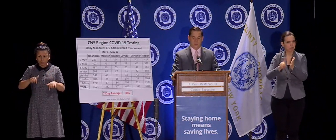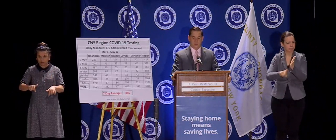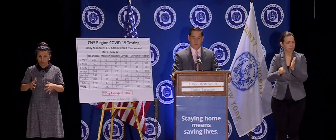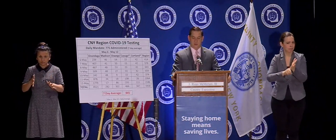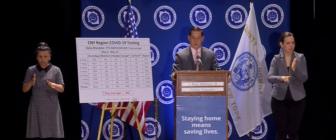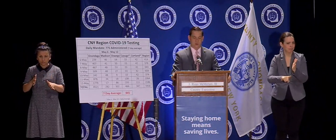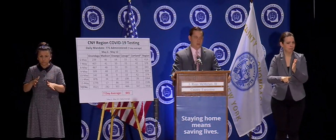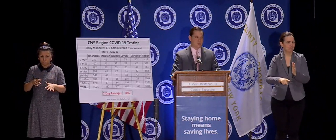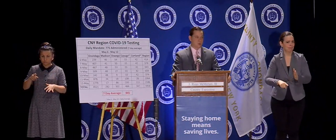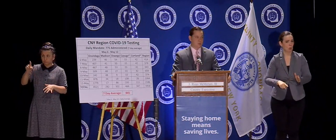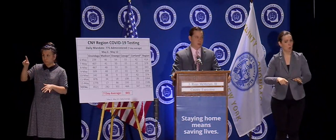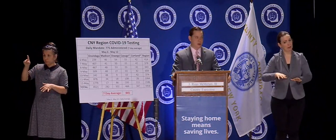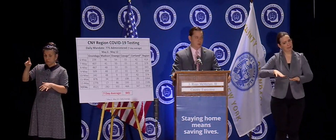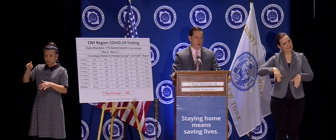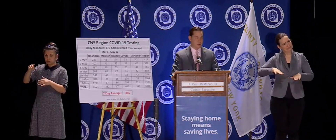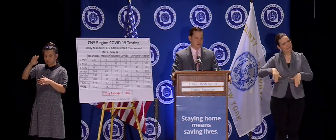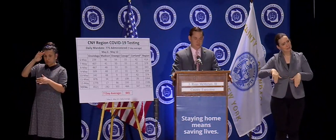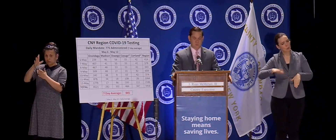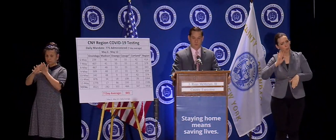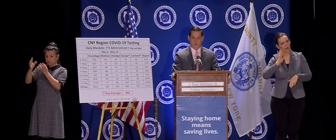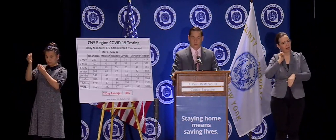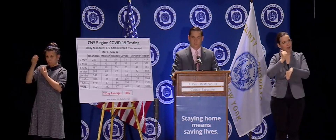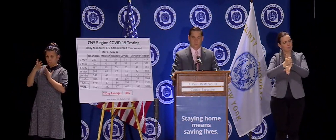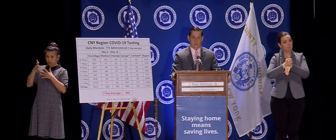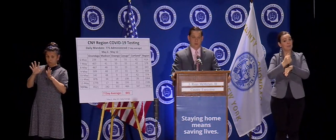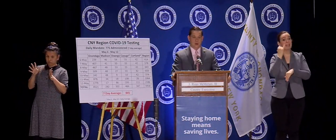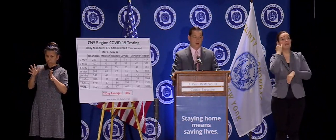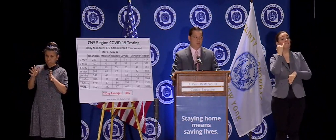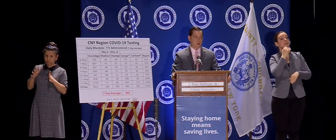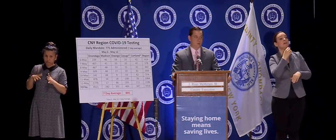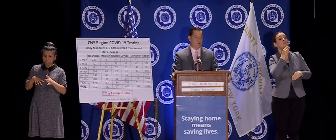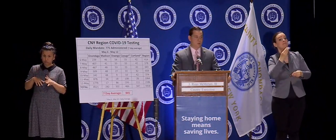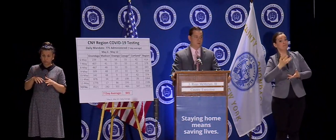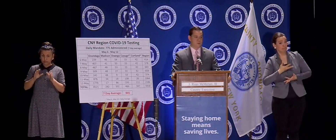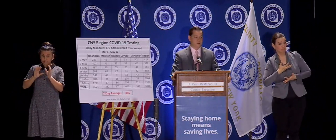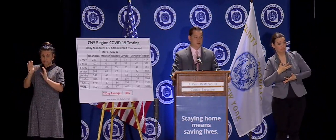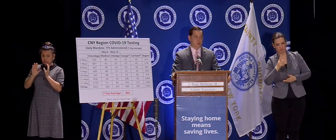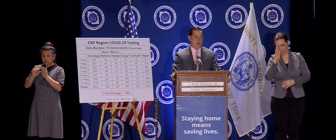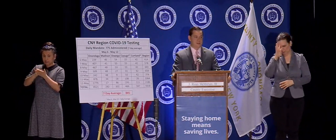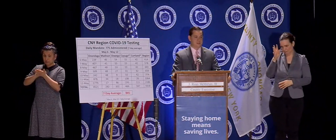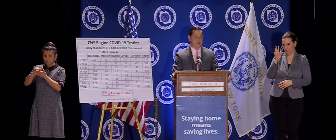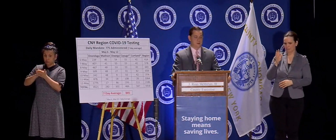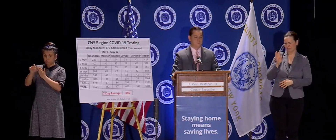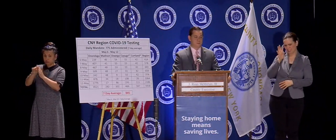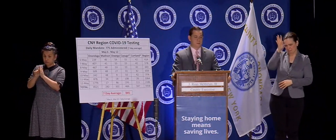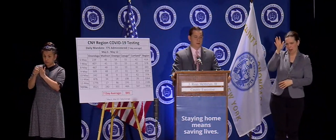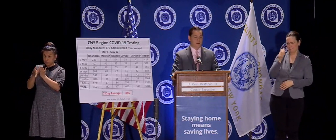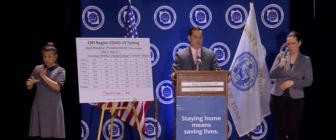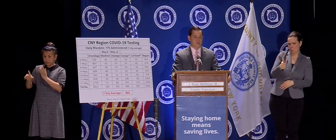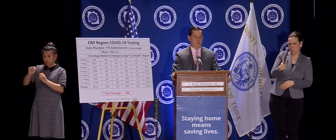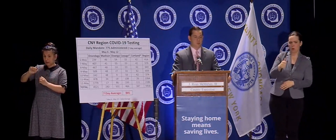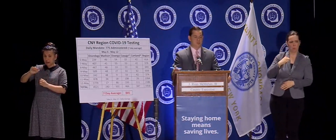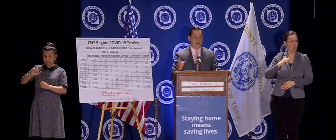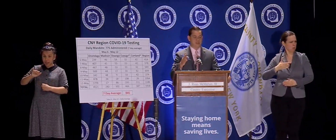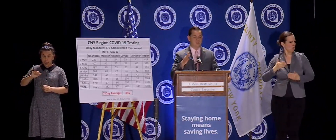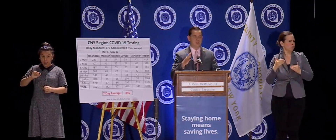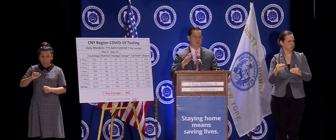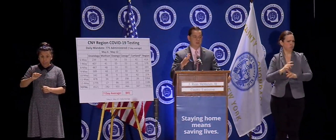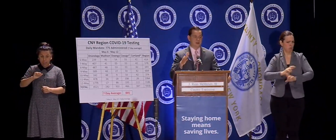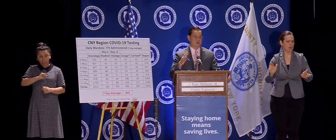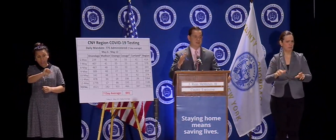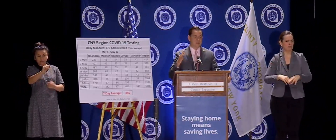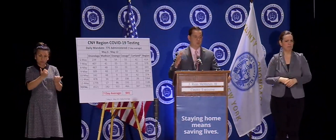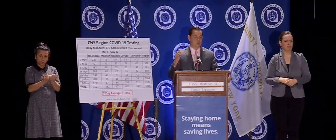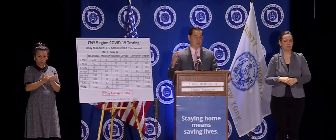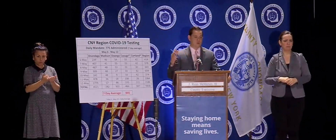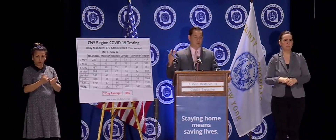If we get the green light that we can make our own guidance, we'll do it. But there's a process here. It makes the most sense